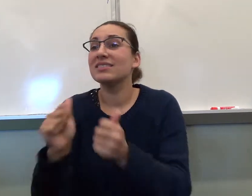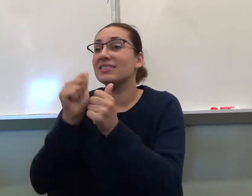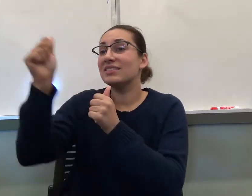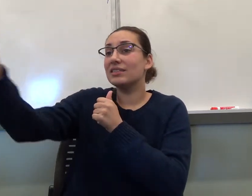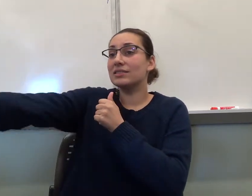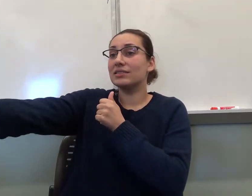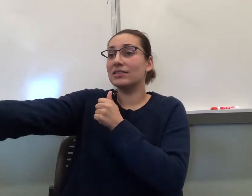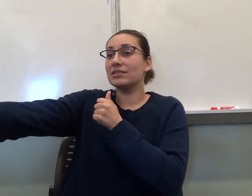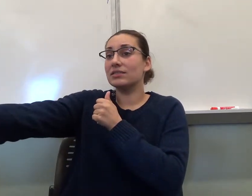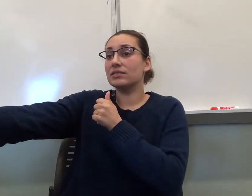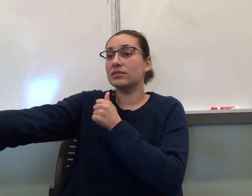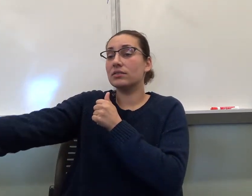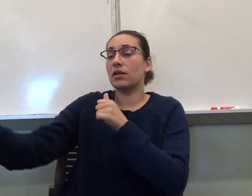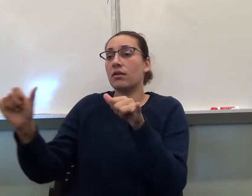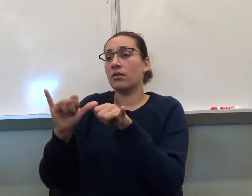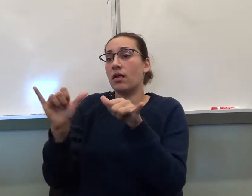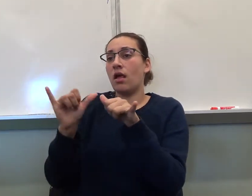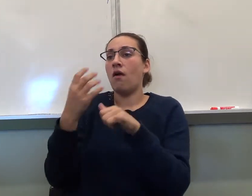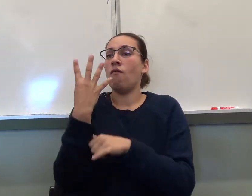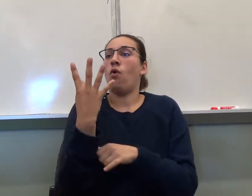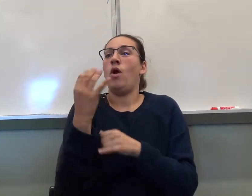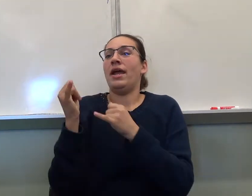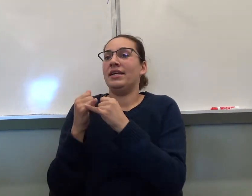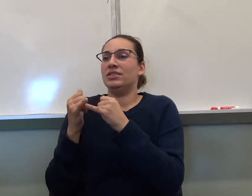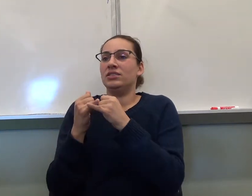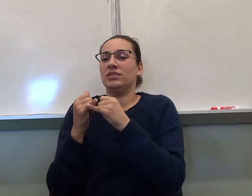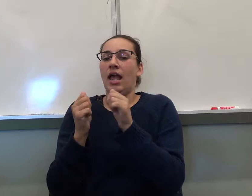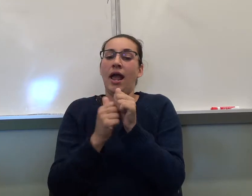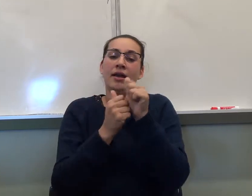inches, and this is a distance of 4 inches,